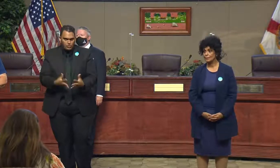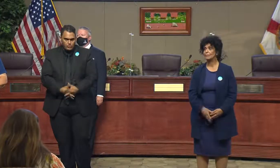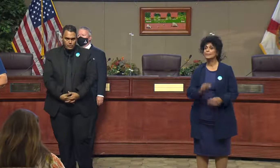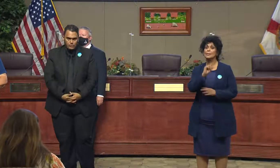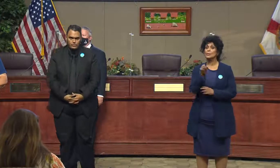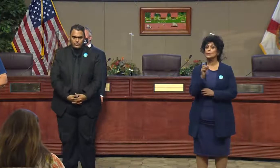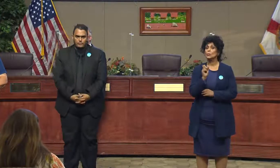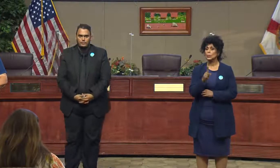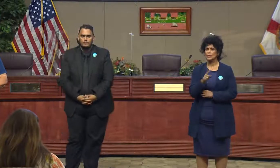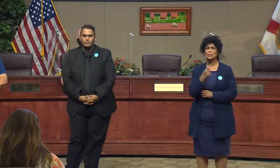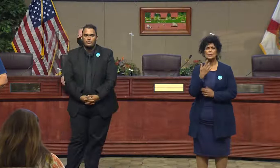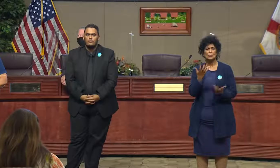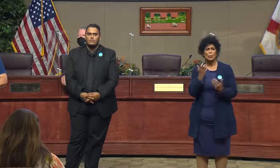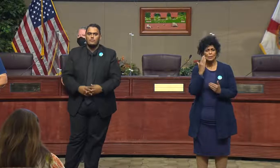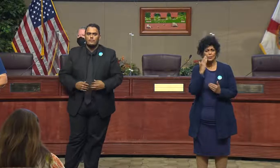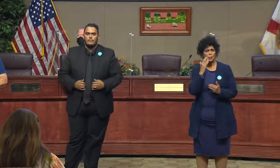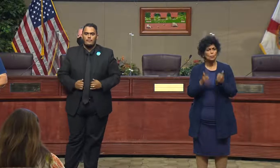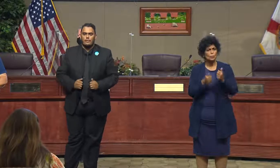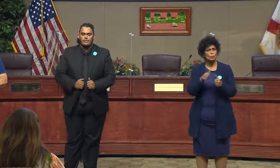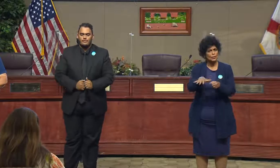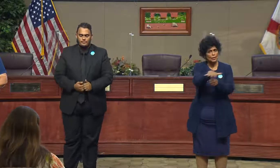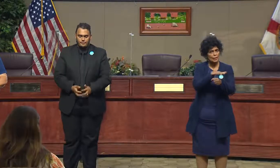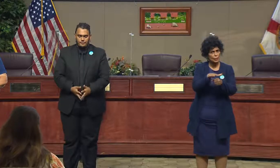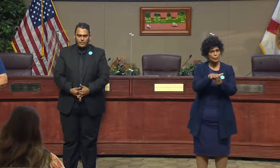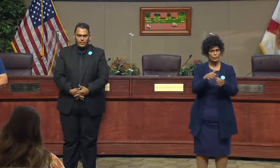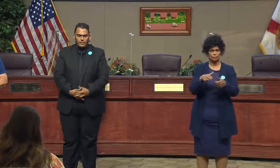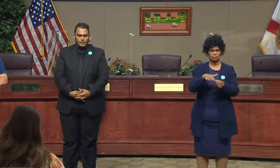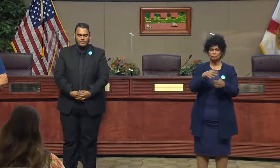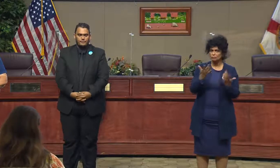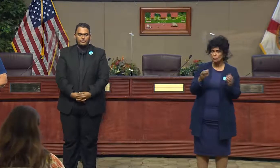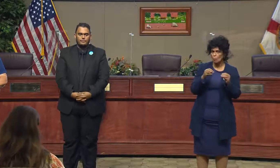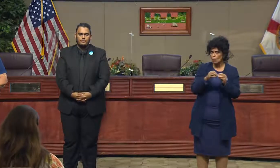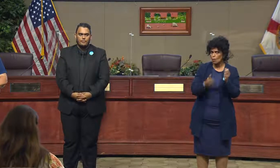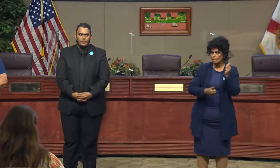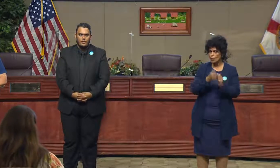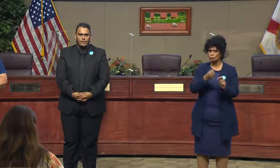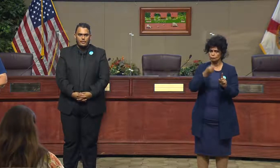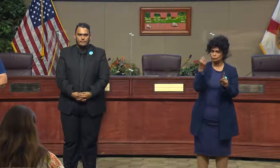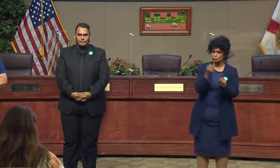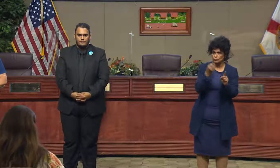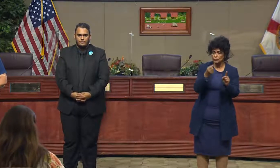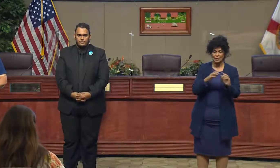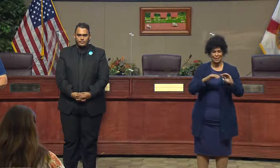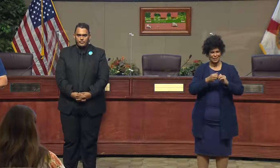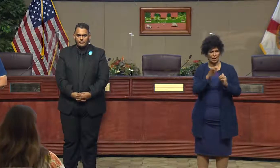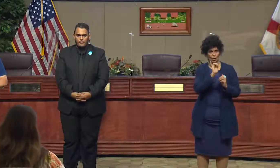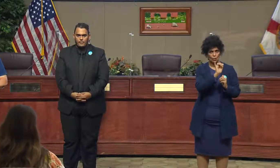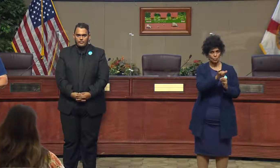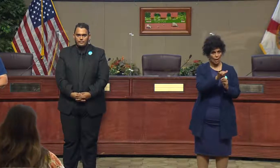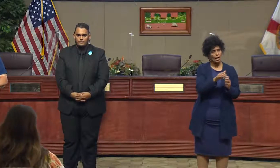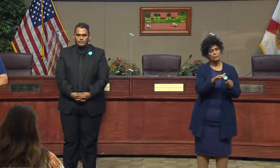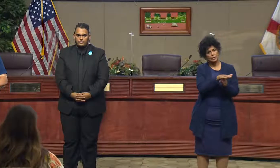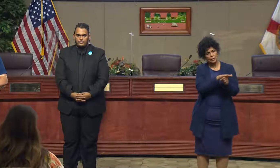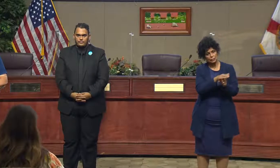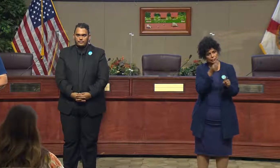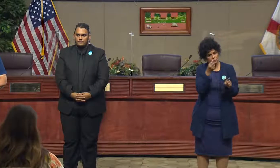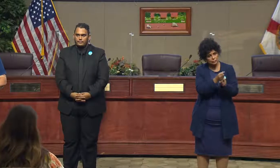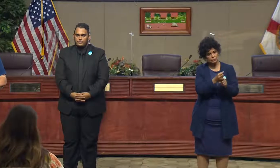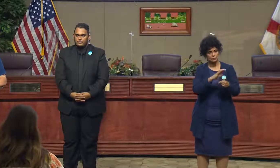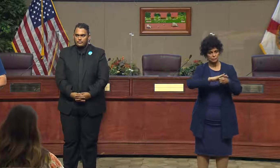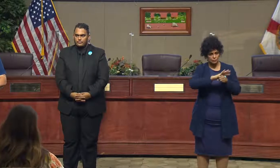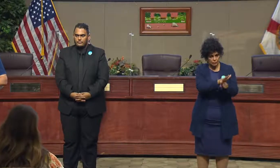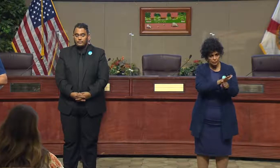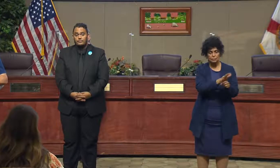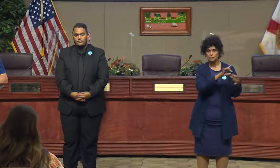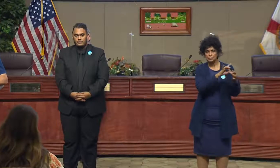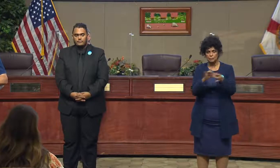the area of the county most affected by the virus and how that area correlates to vaccination rates? And I